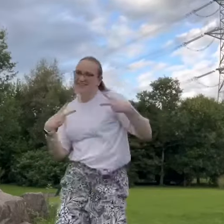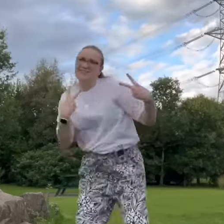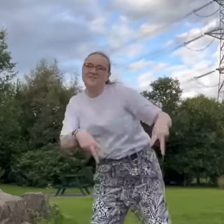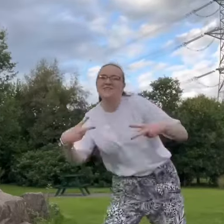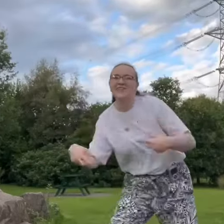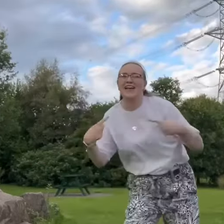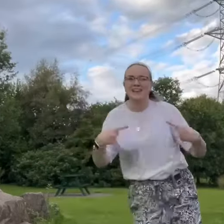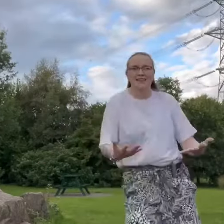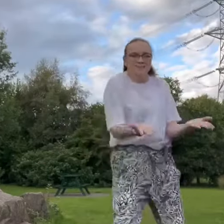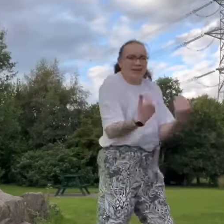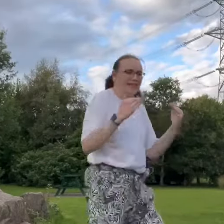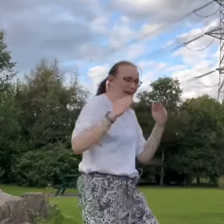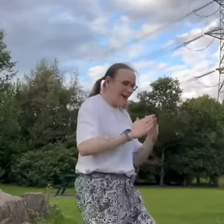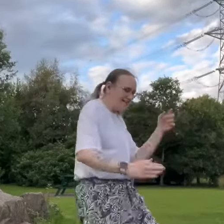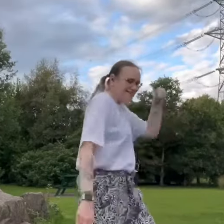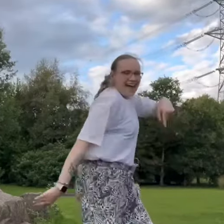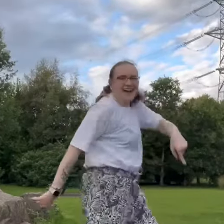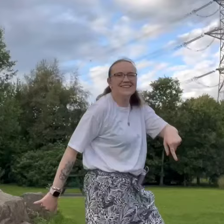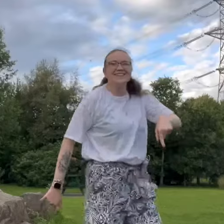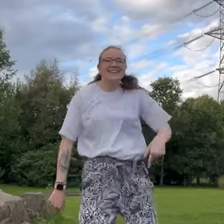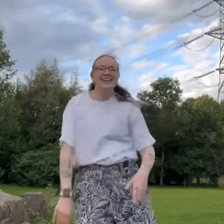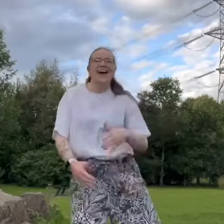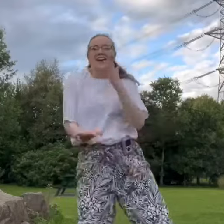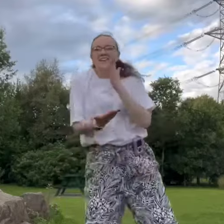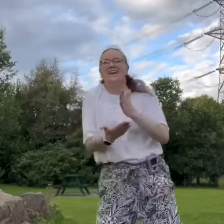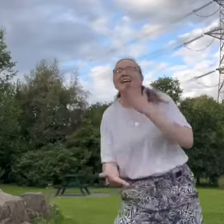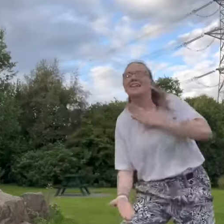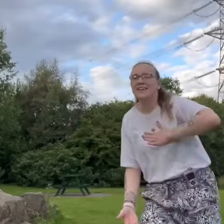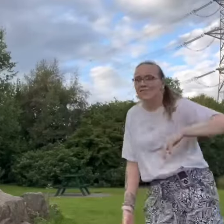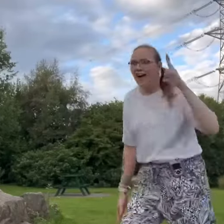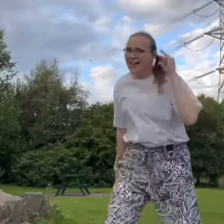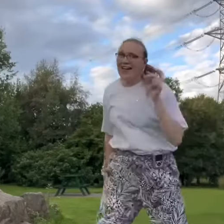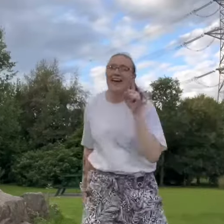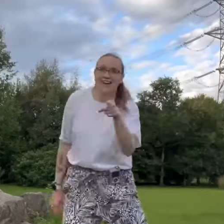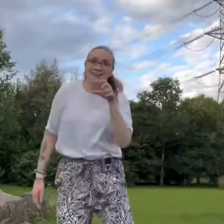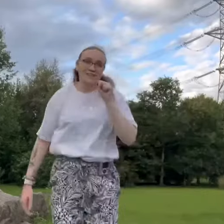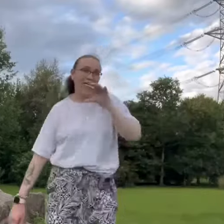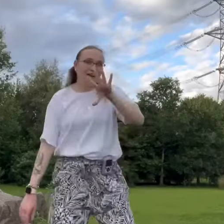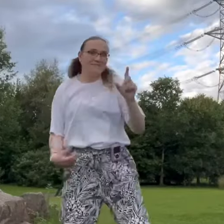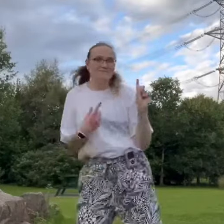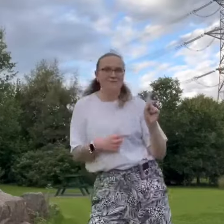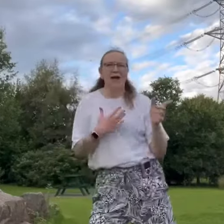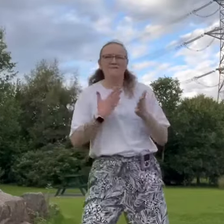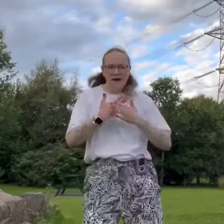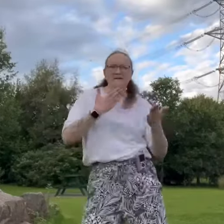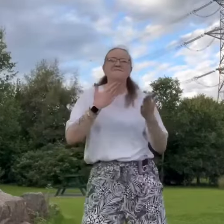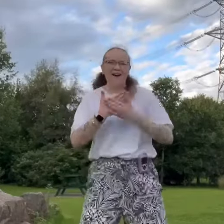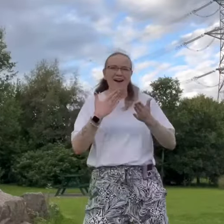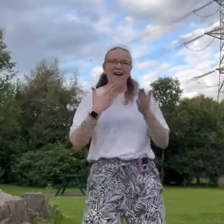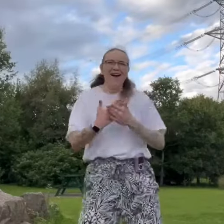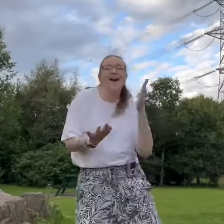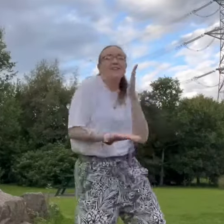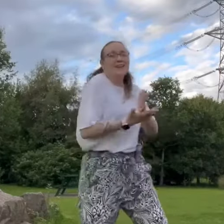Let's bring the house down, really wanna hear you shouting more, more, more Everybody